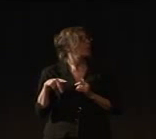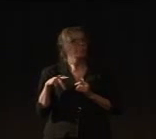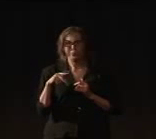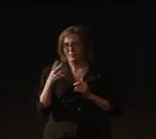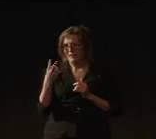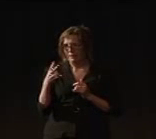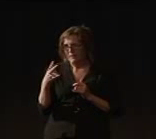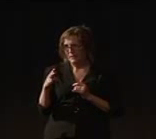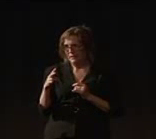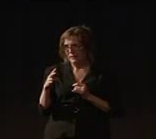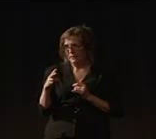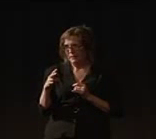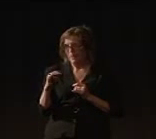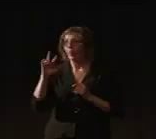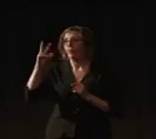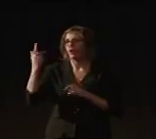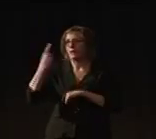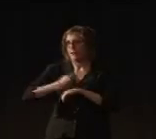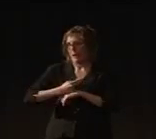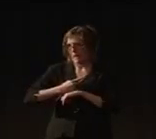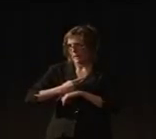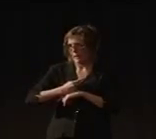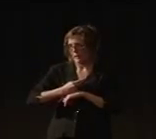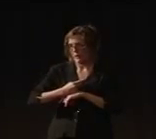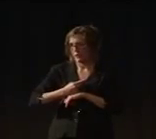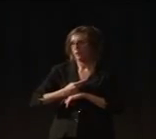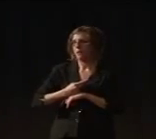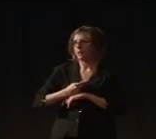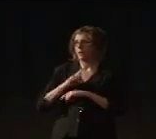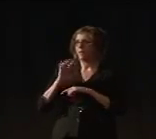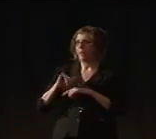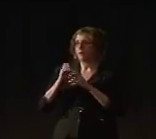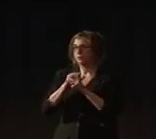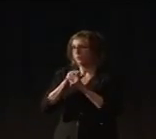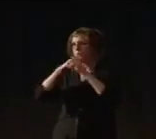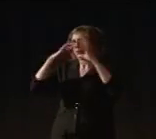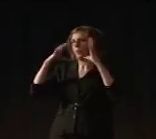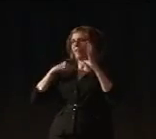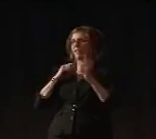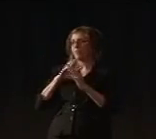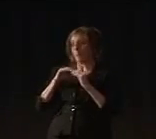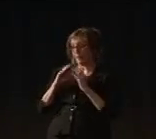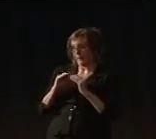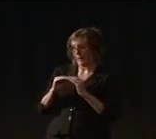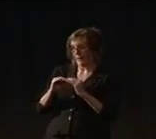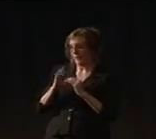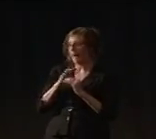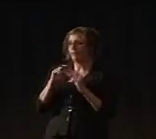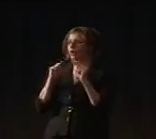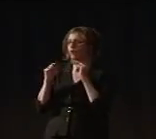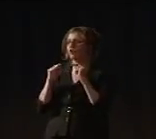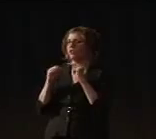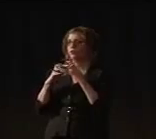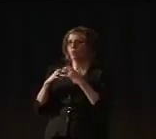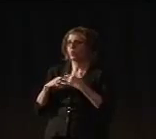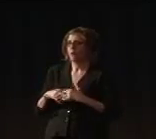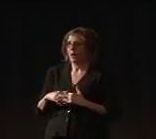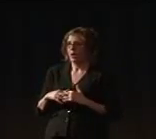it's 1834, the third day, and the big meeting has broken down, and